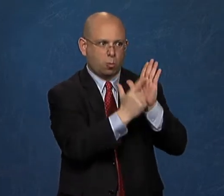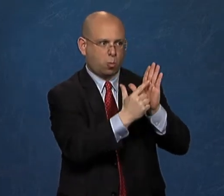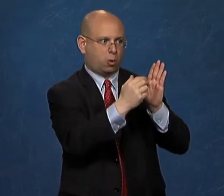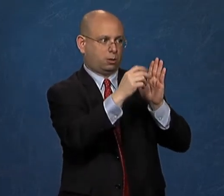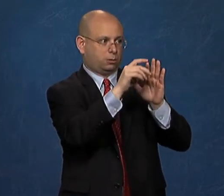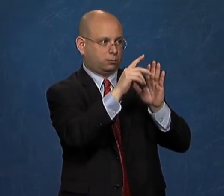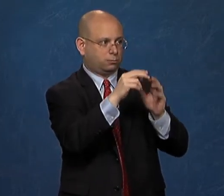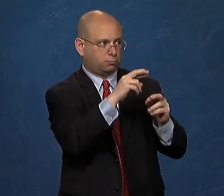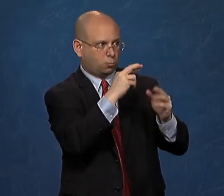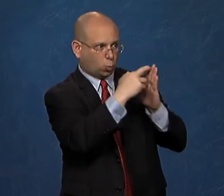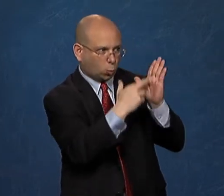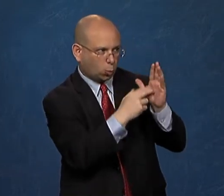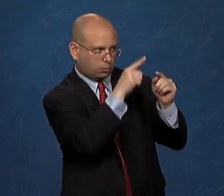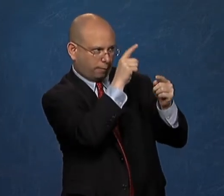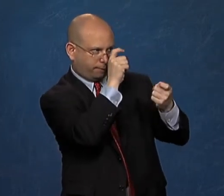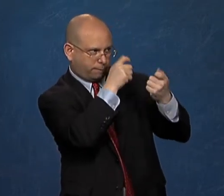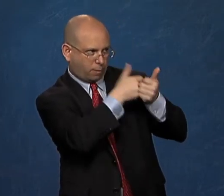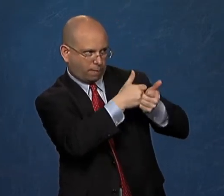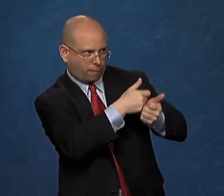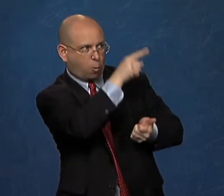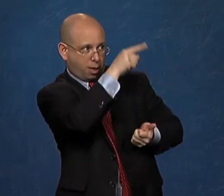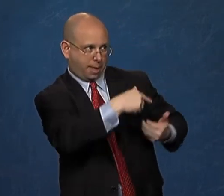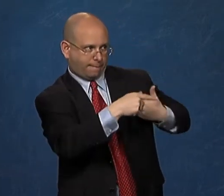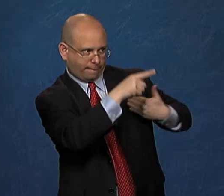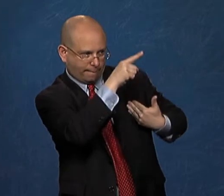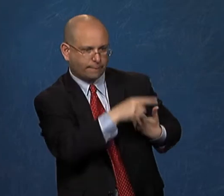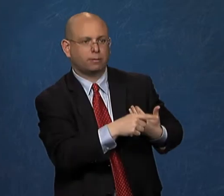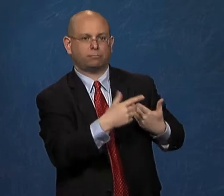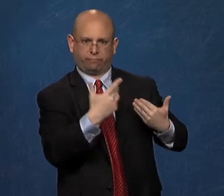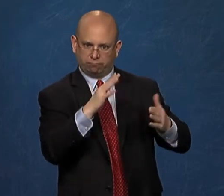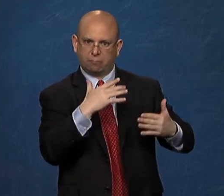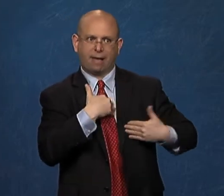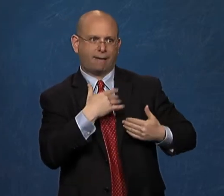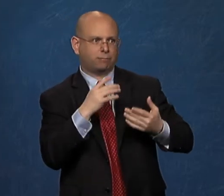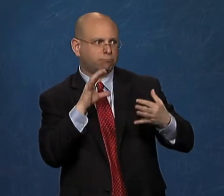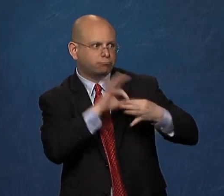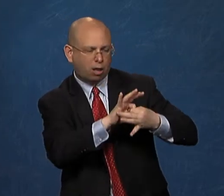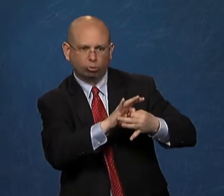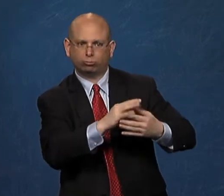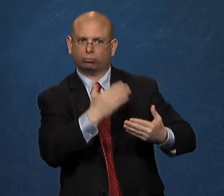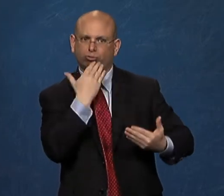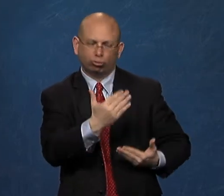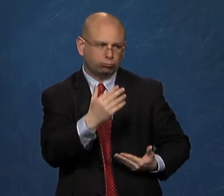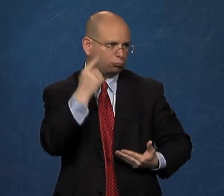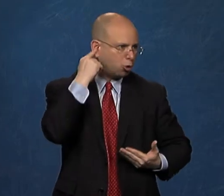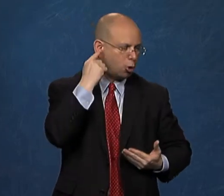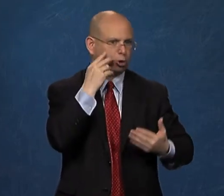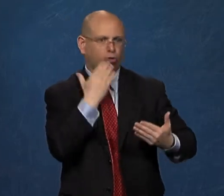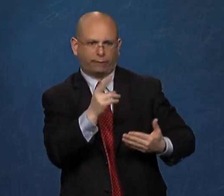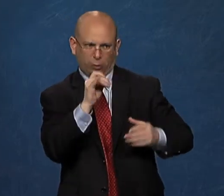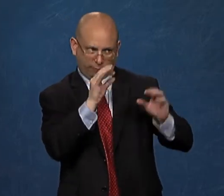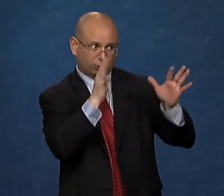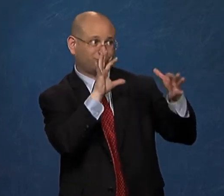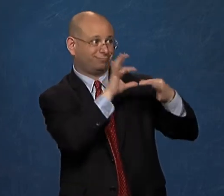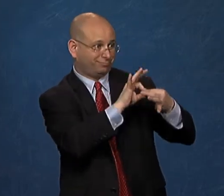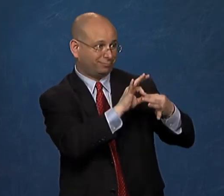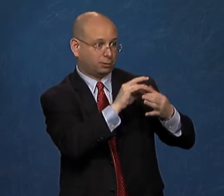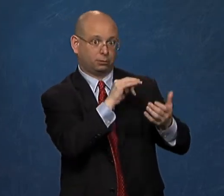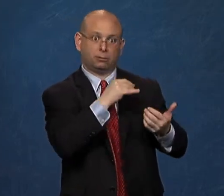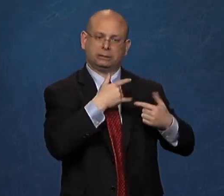be consulted to determine whether it's most effective. Again, the hearing consumers have to make sure that they're complying with all of the regulations that have just been described in